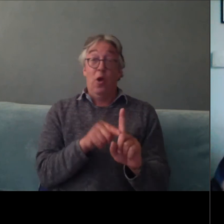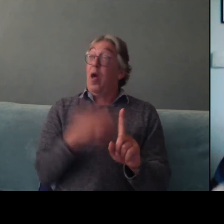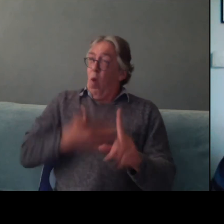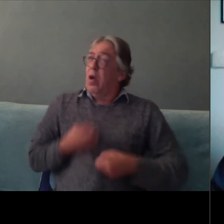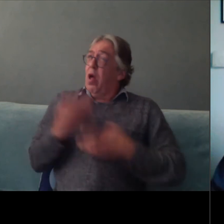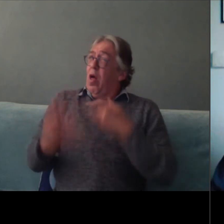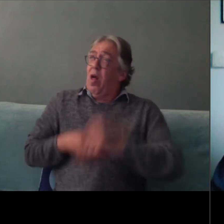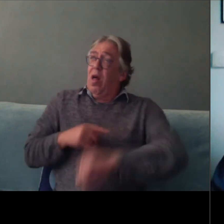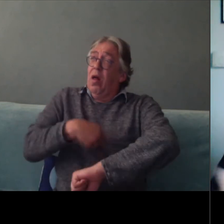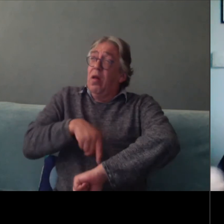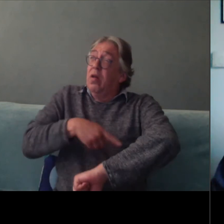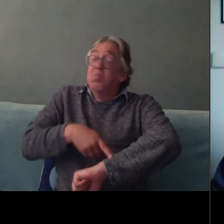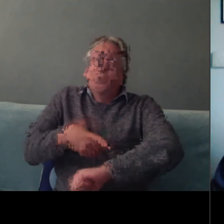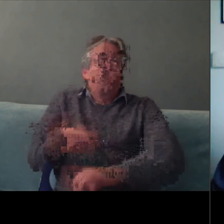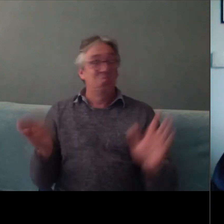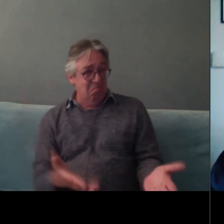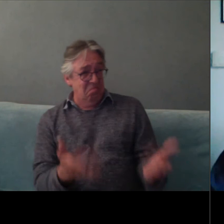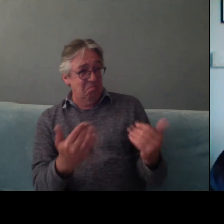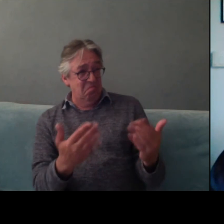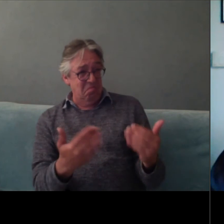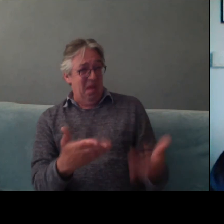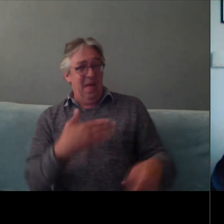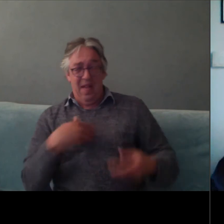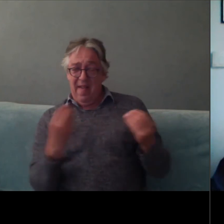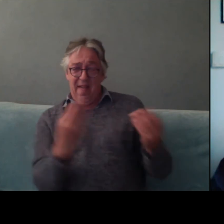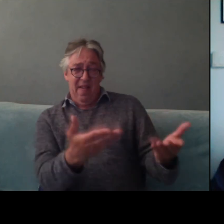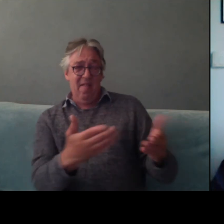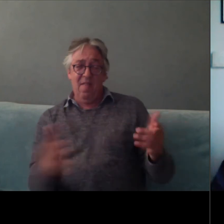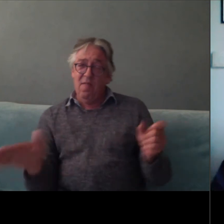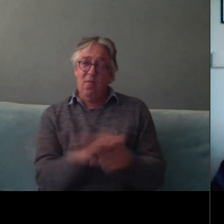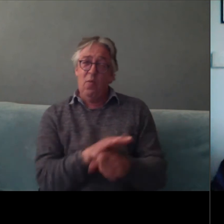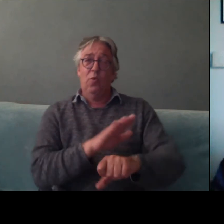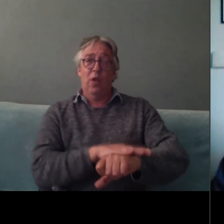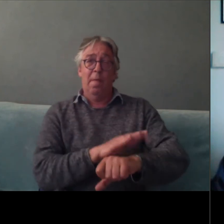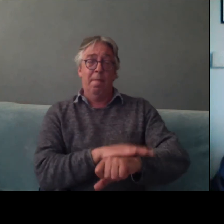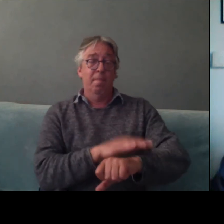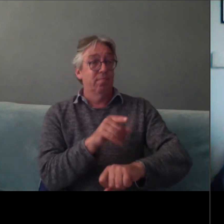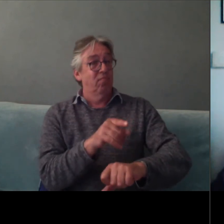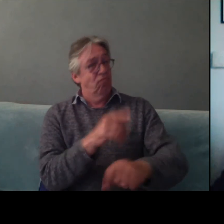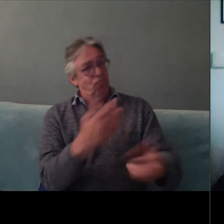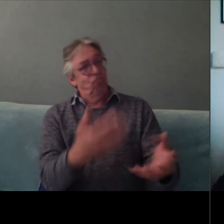present their problems that derive from their disabilities.